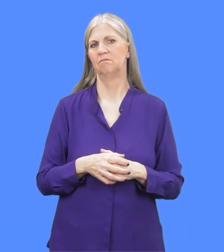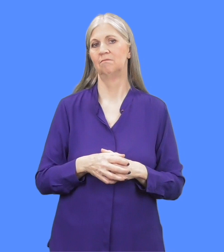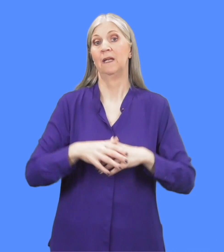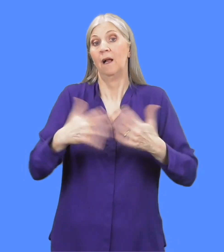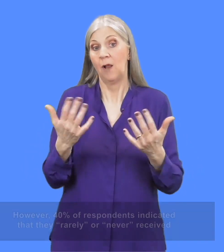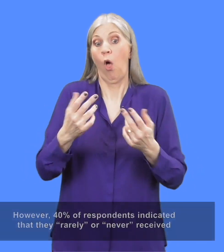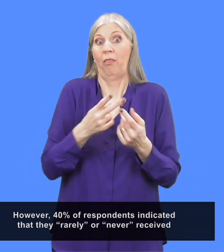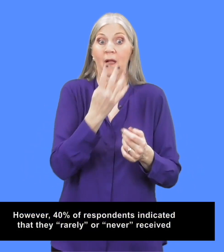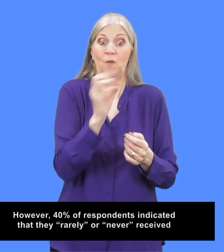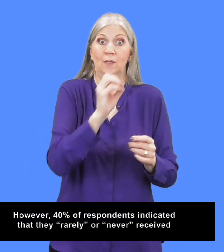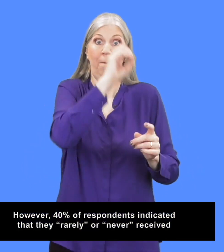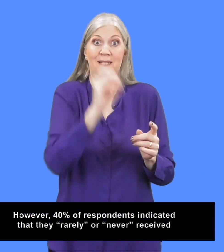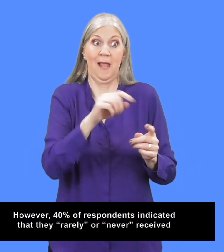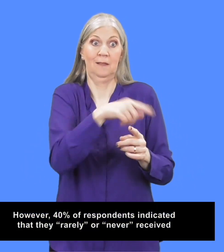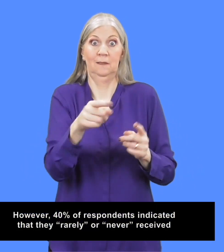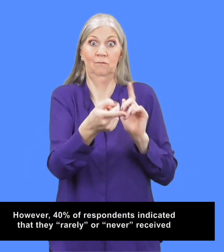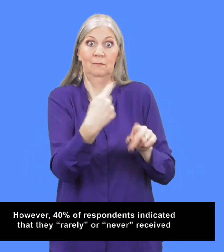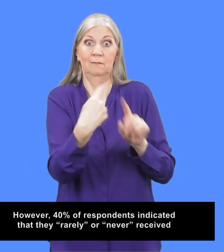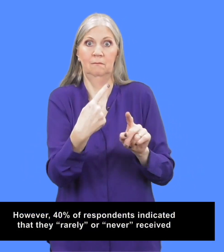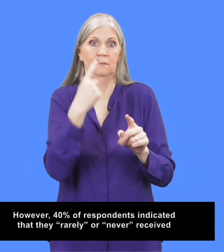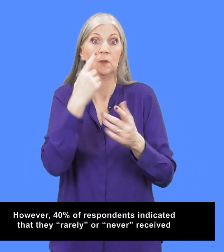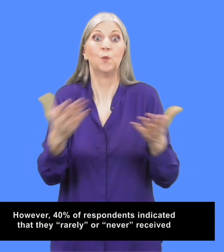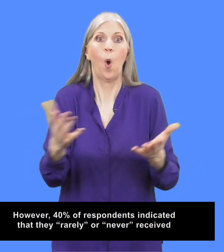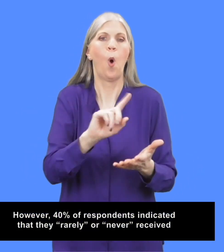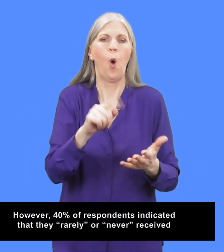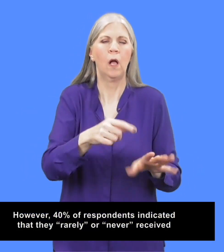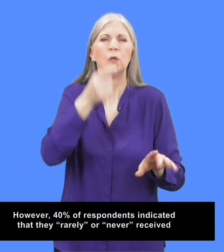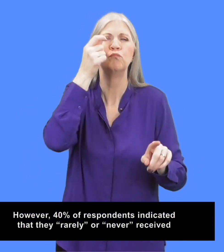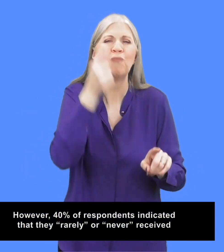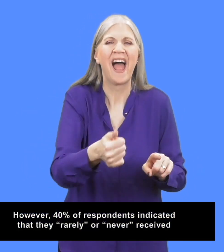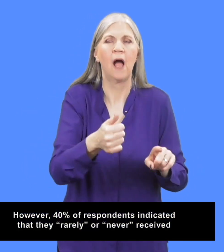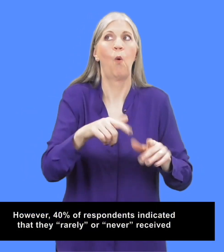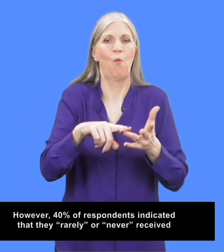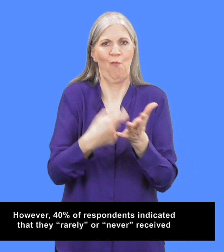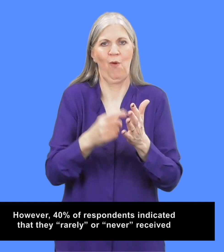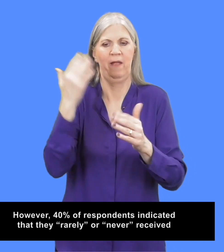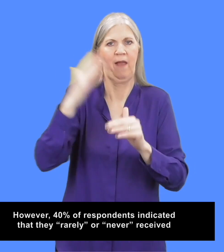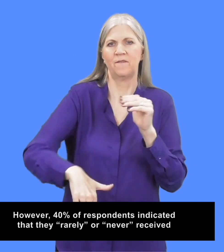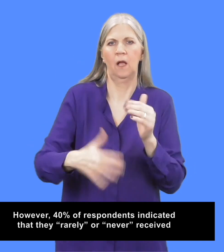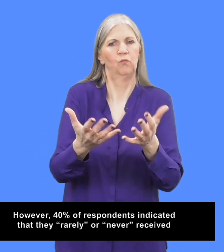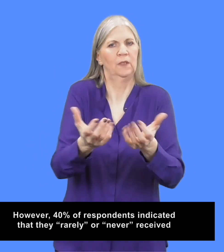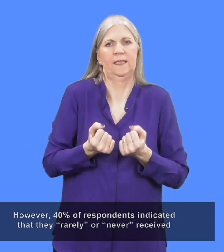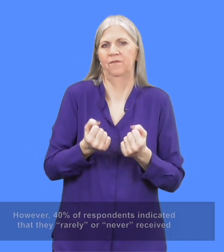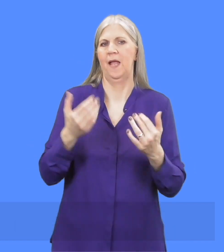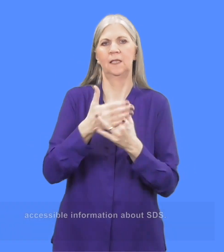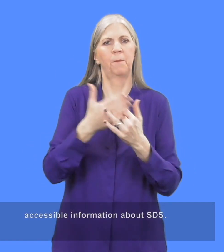However, 40% of respondents indicated that they rarely or never received accessible information